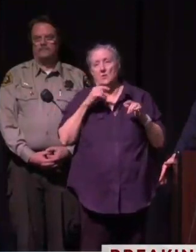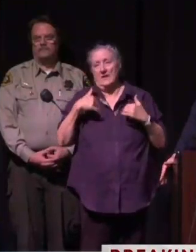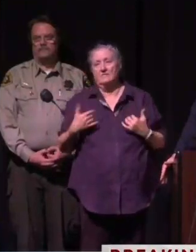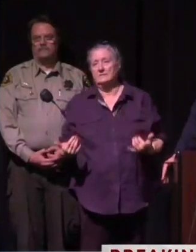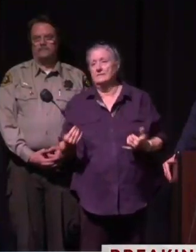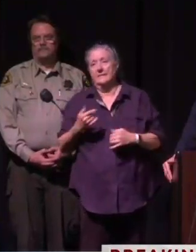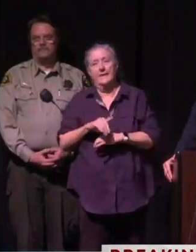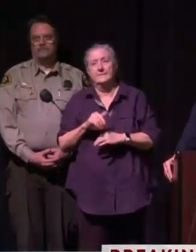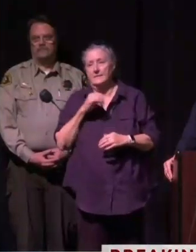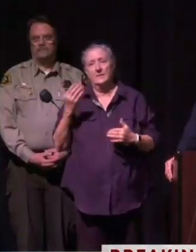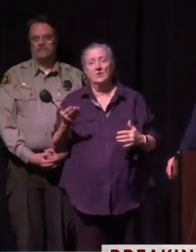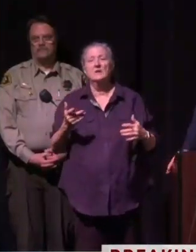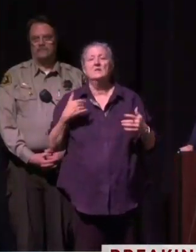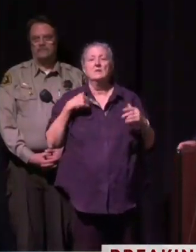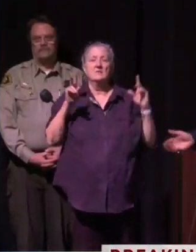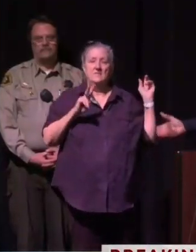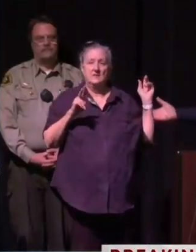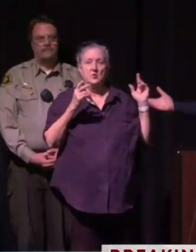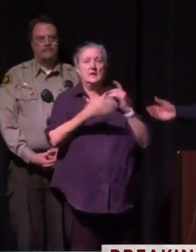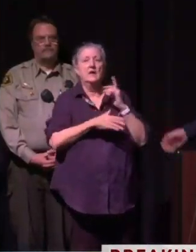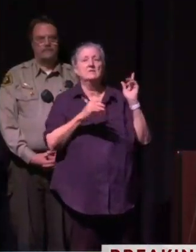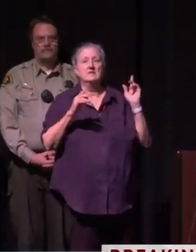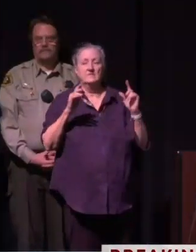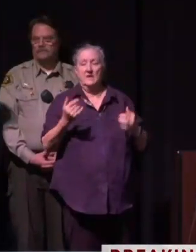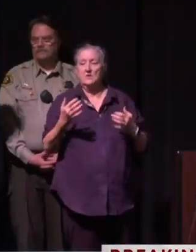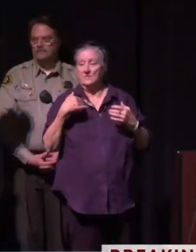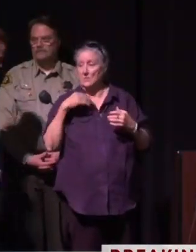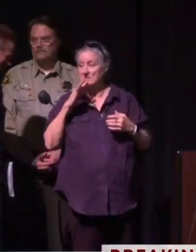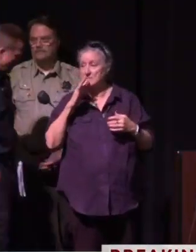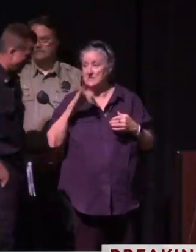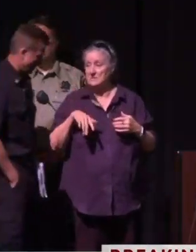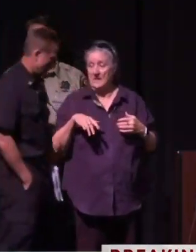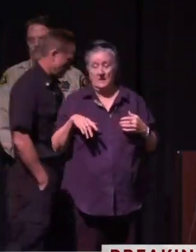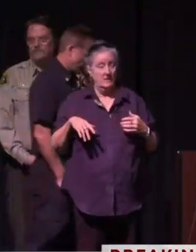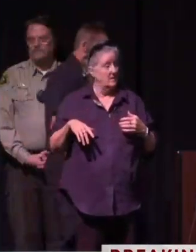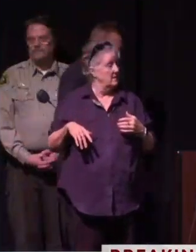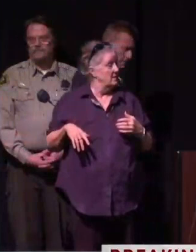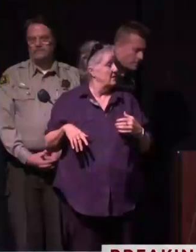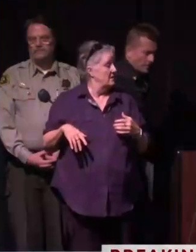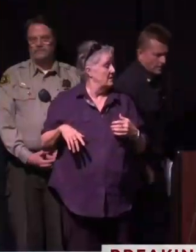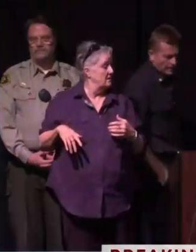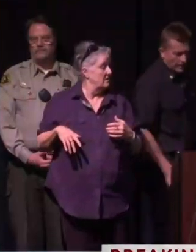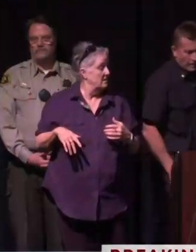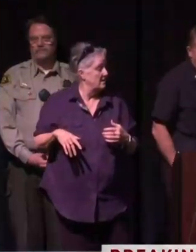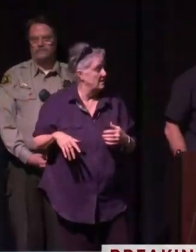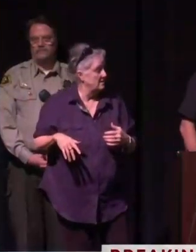he's not here tonight from the Ventura County Fire Department. Chief, if you'd like to speak to that.